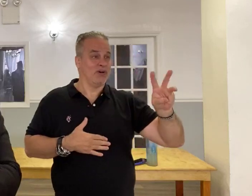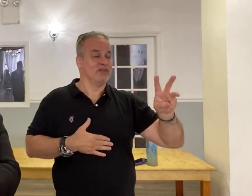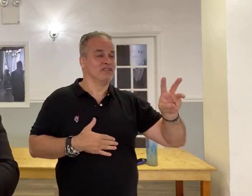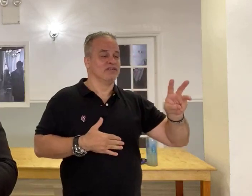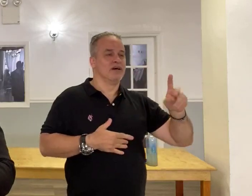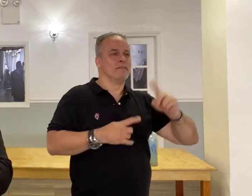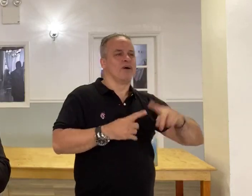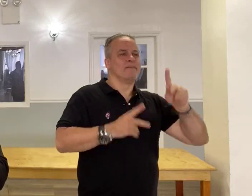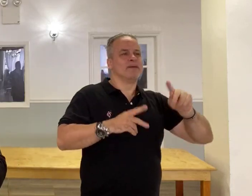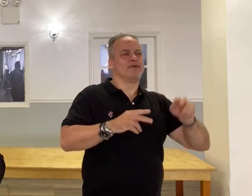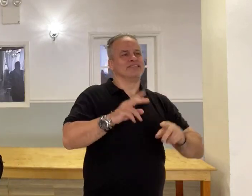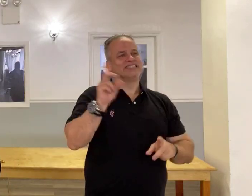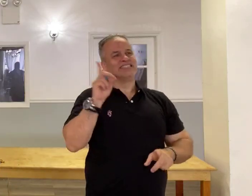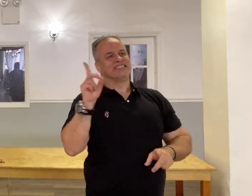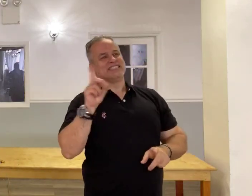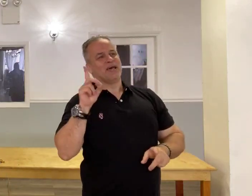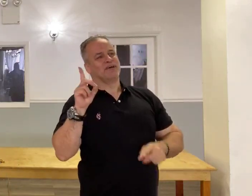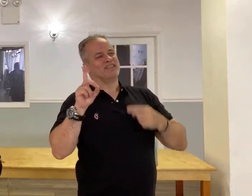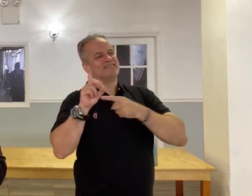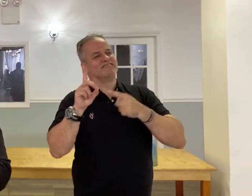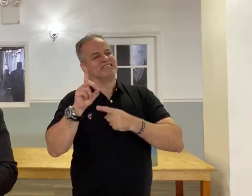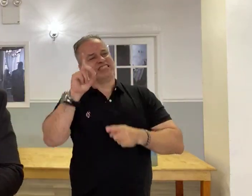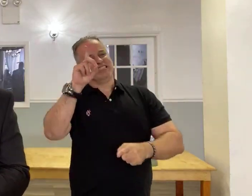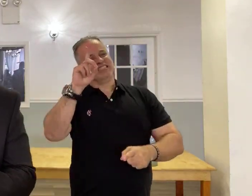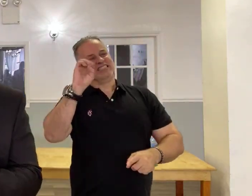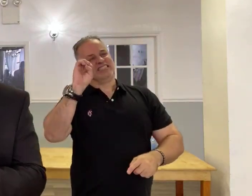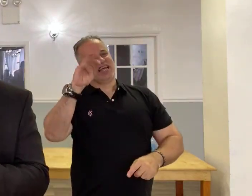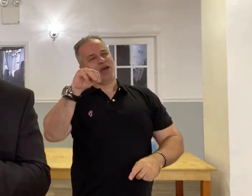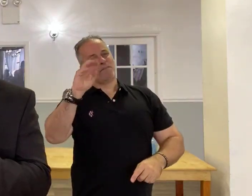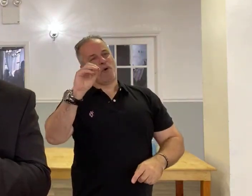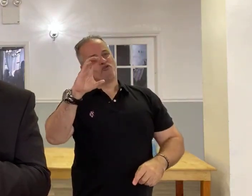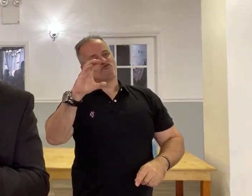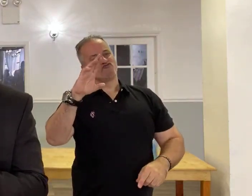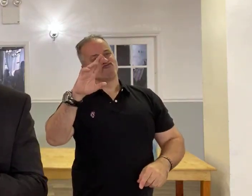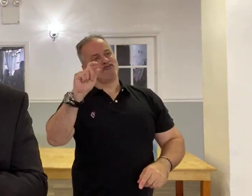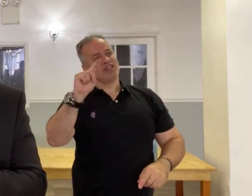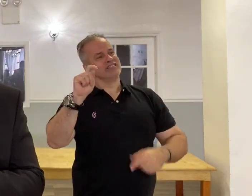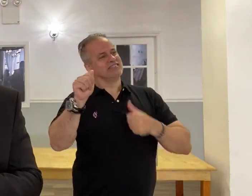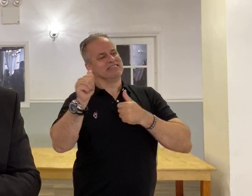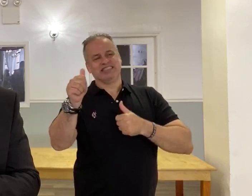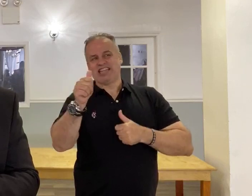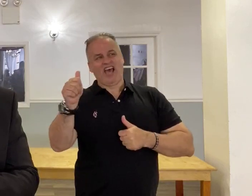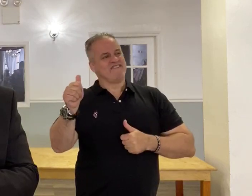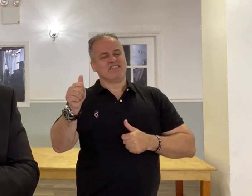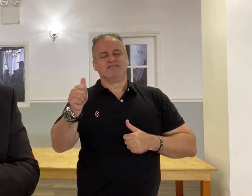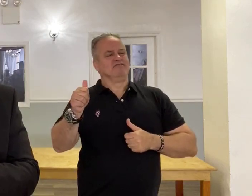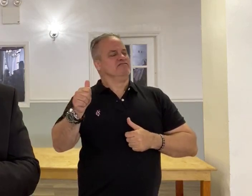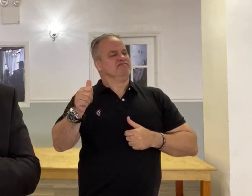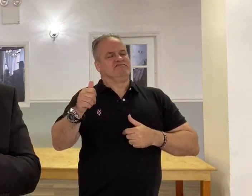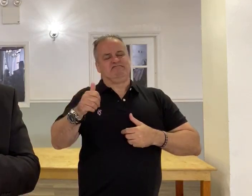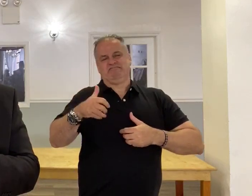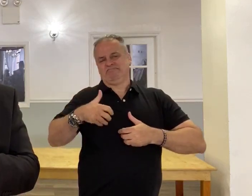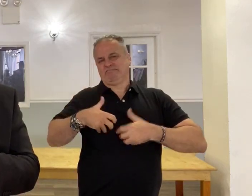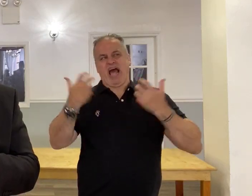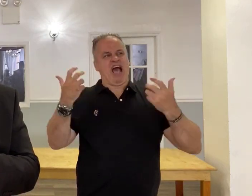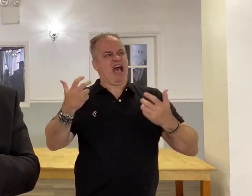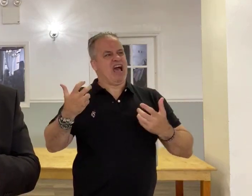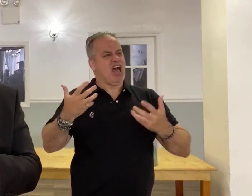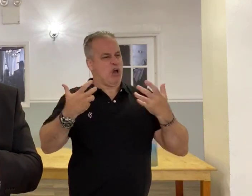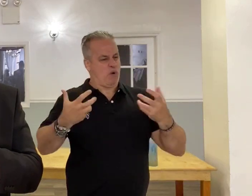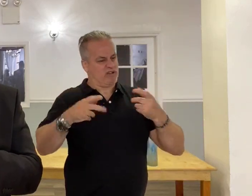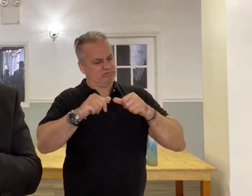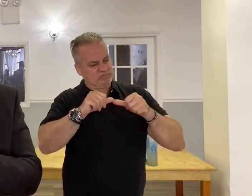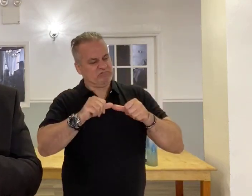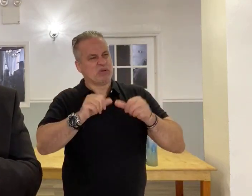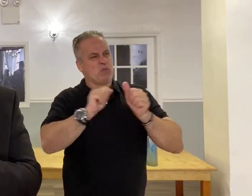700,000 souls. The Civil War is the bloodiest war that the United